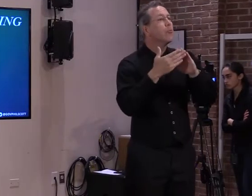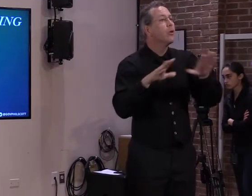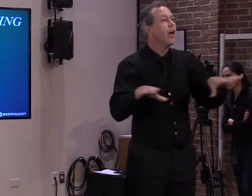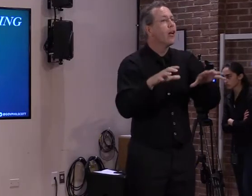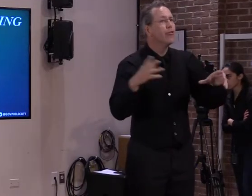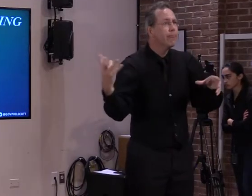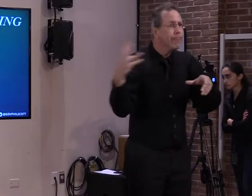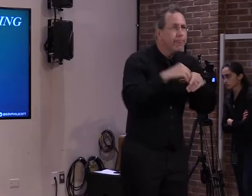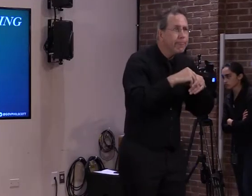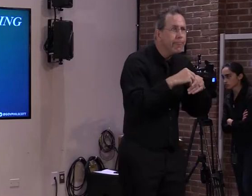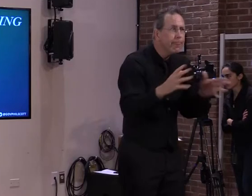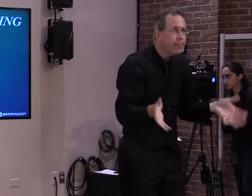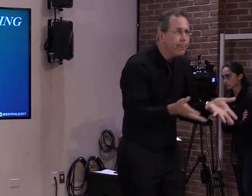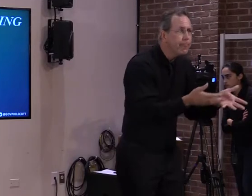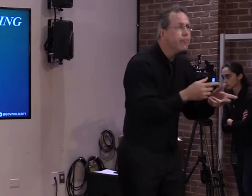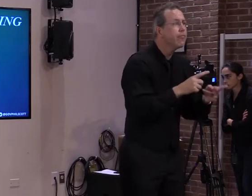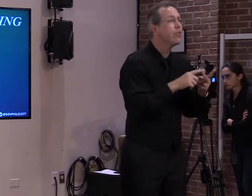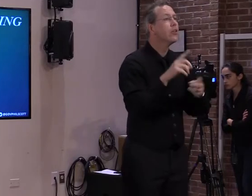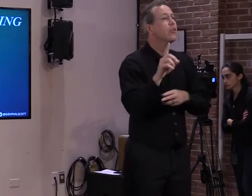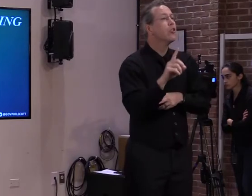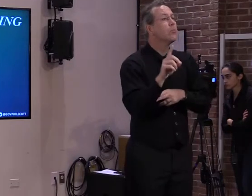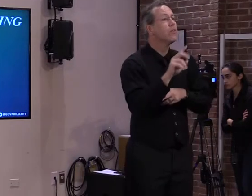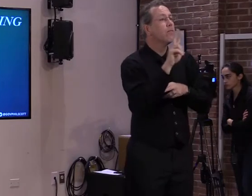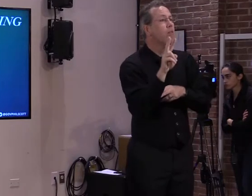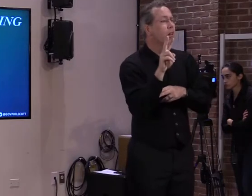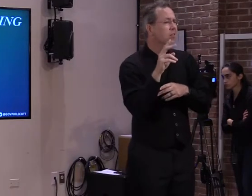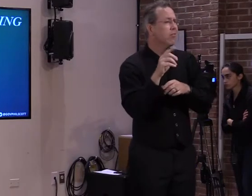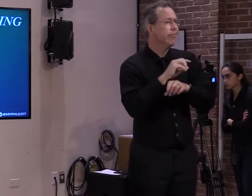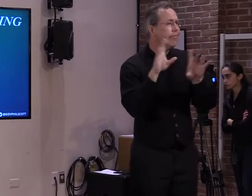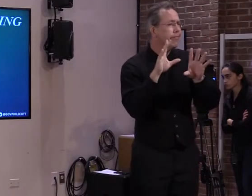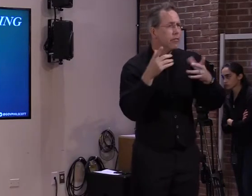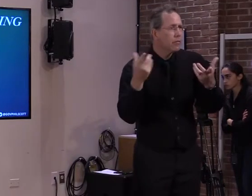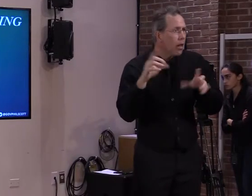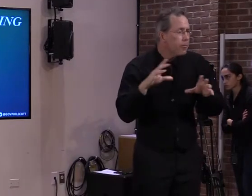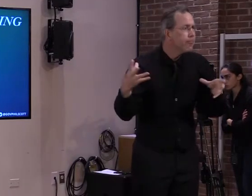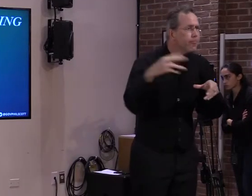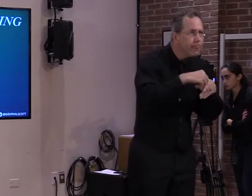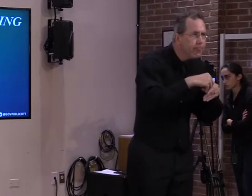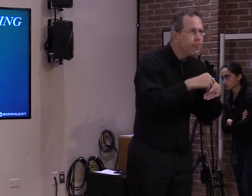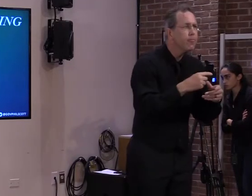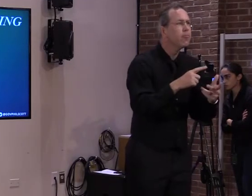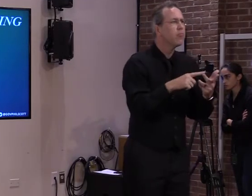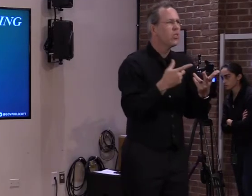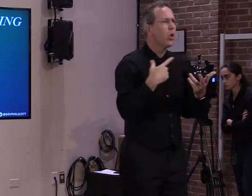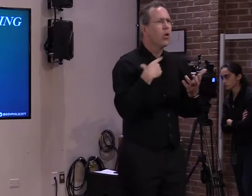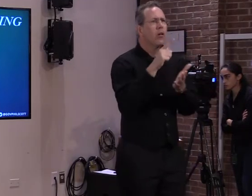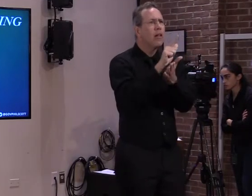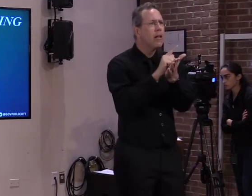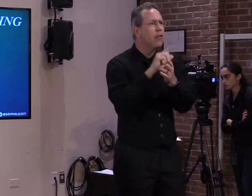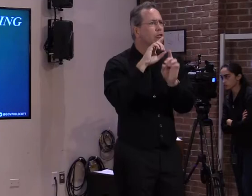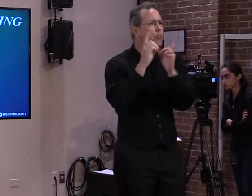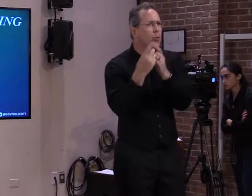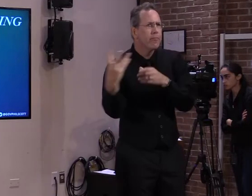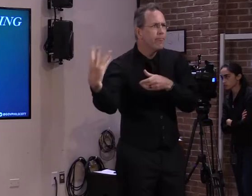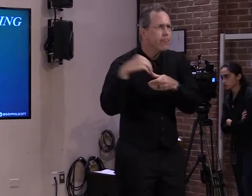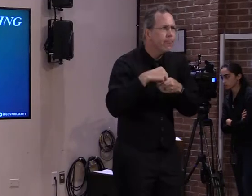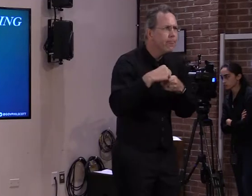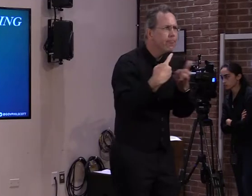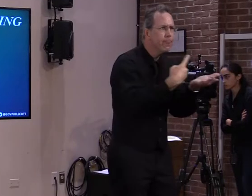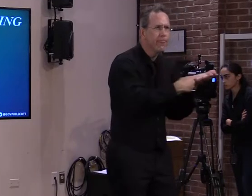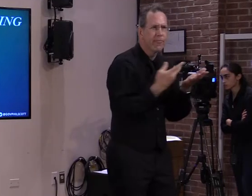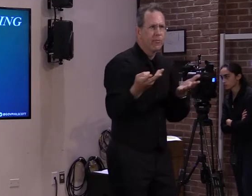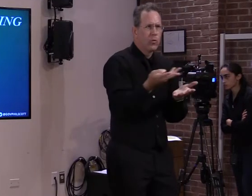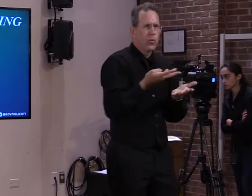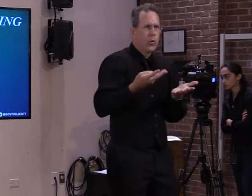Legal Aid. The work group met for many hours over several weeks and reached an agreement on a plan which was accepted without